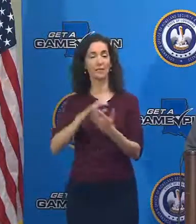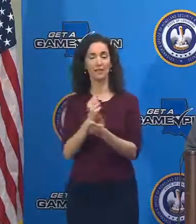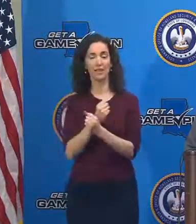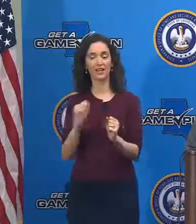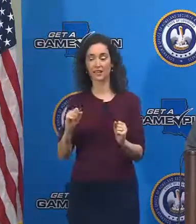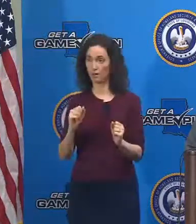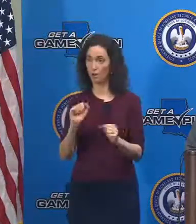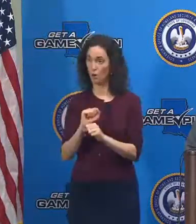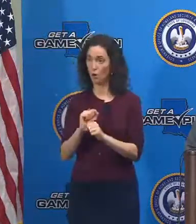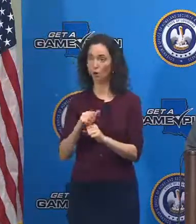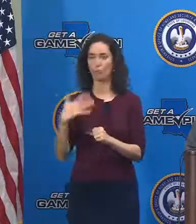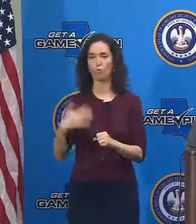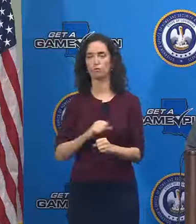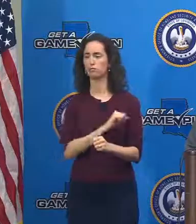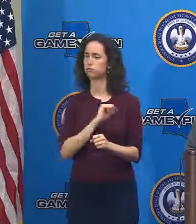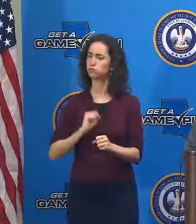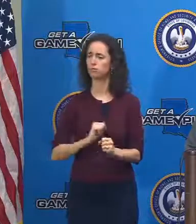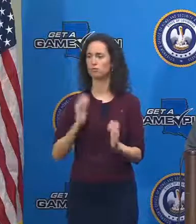heroic.